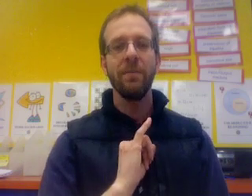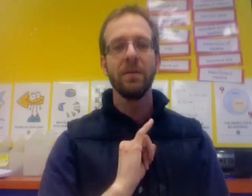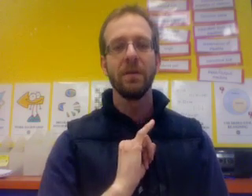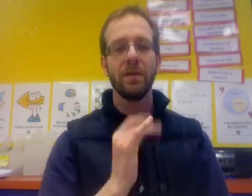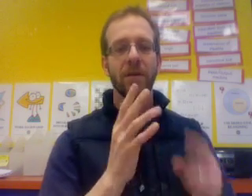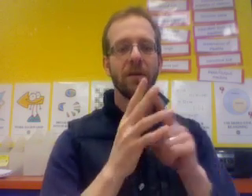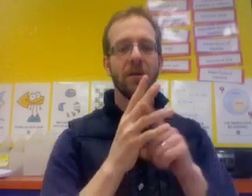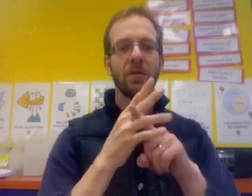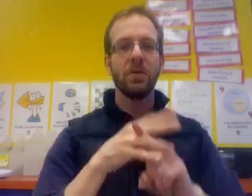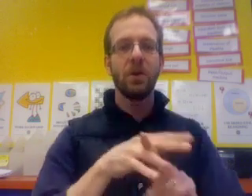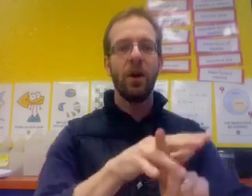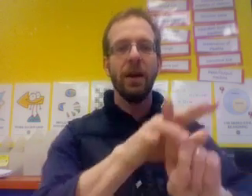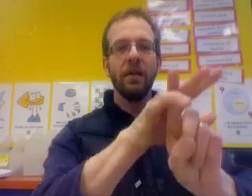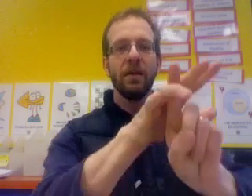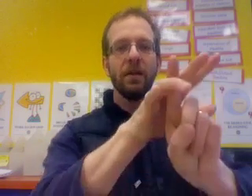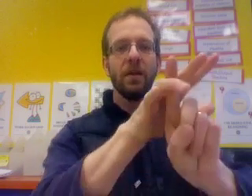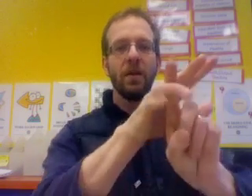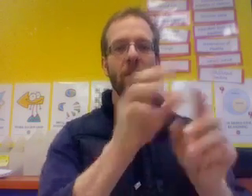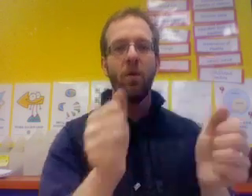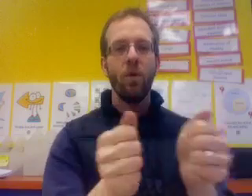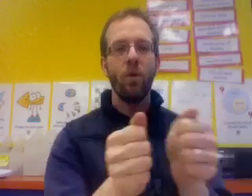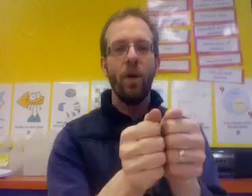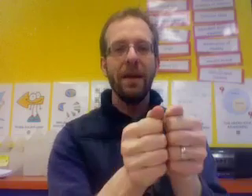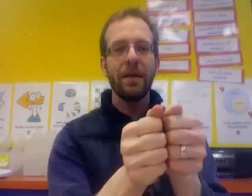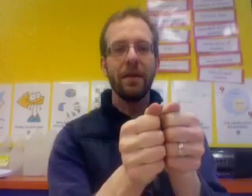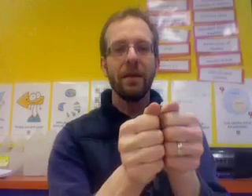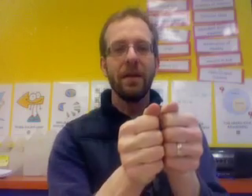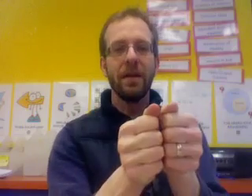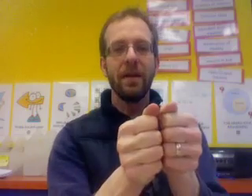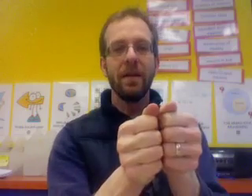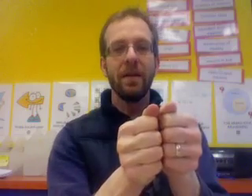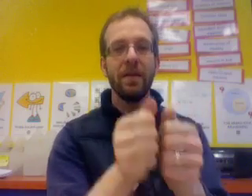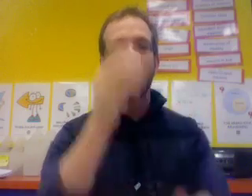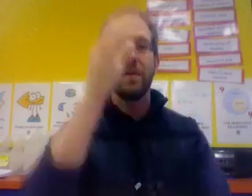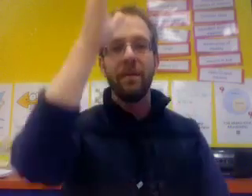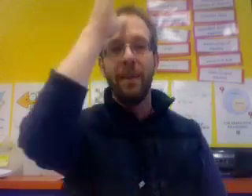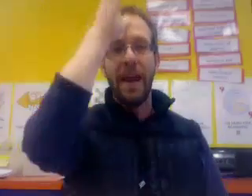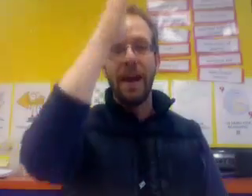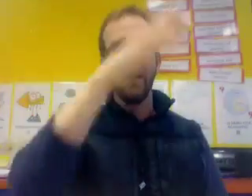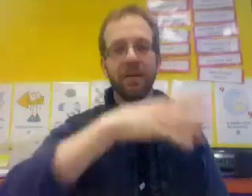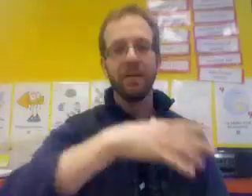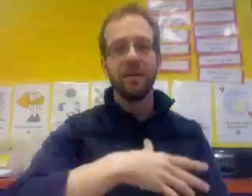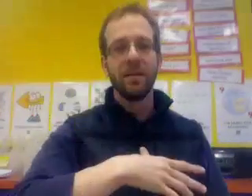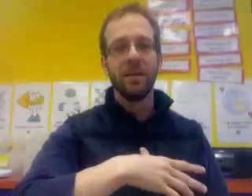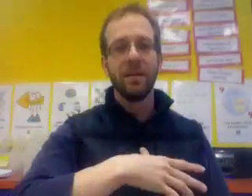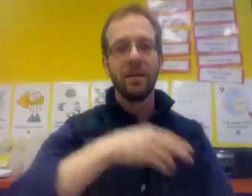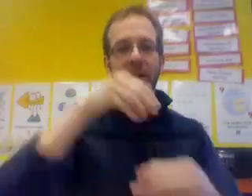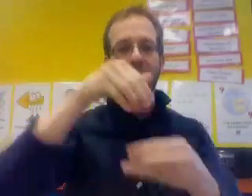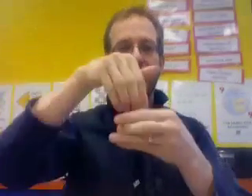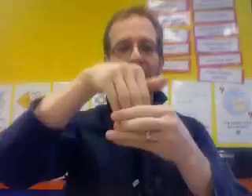I'm starting with the man